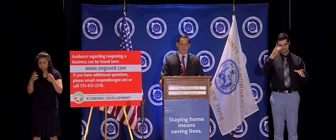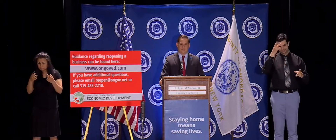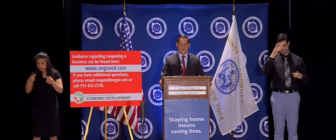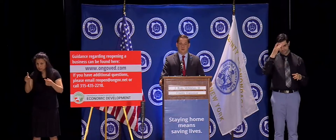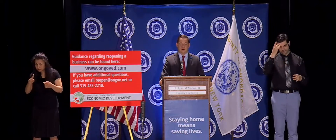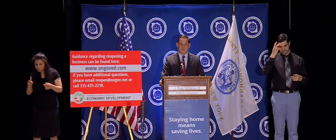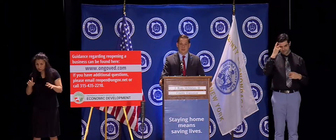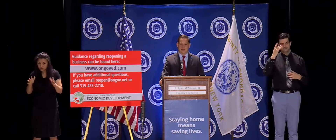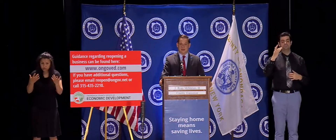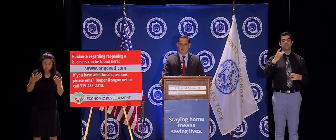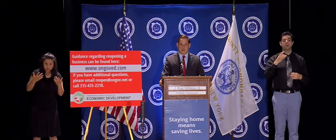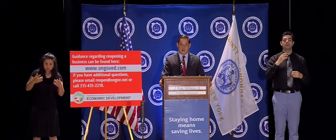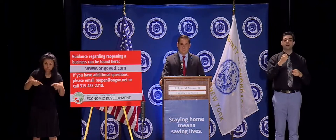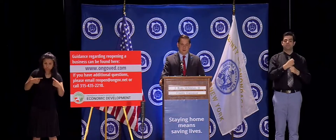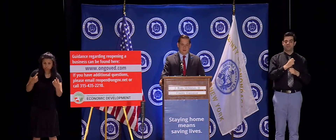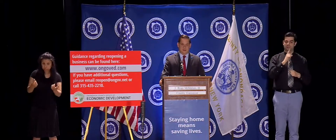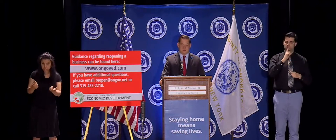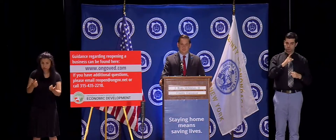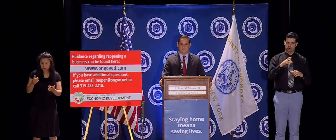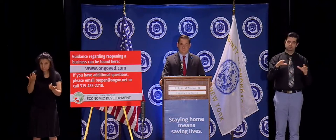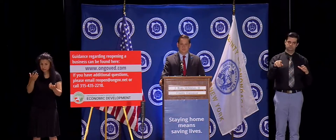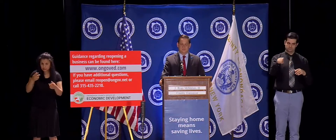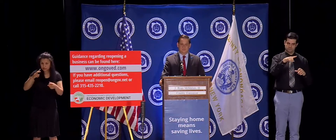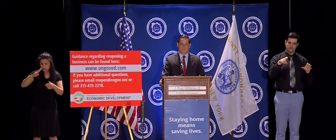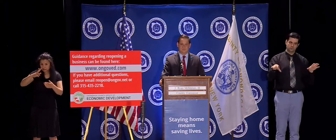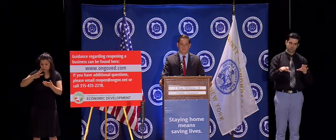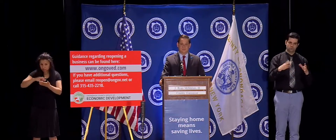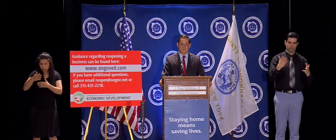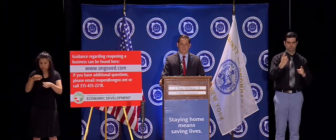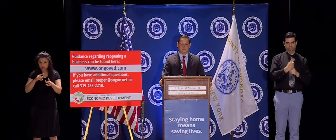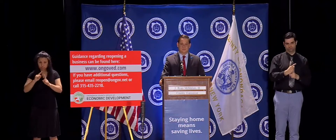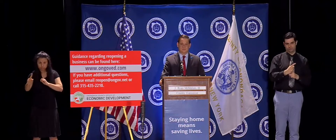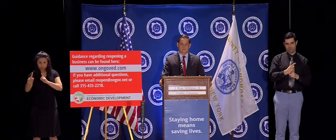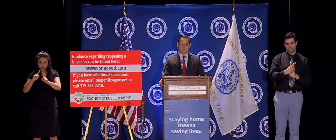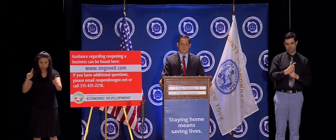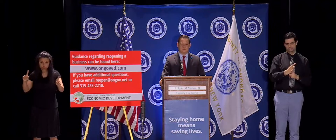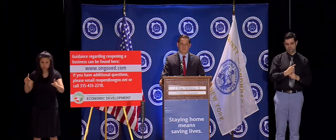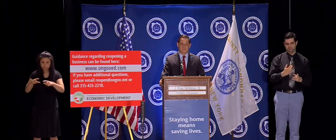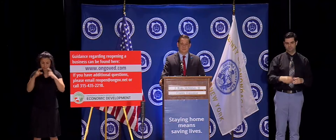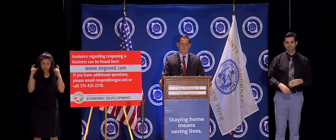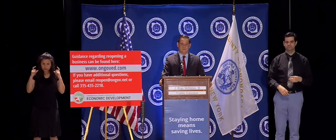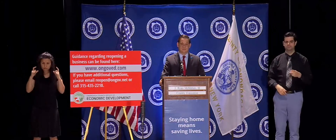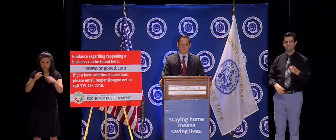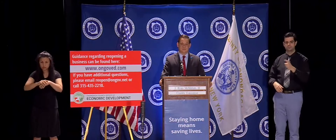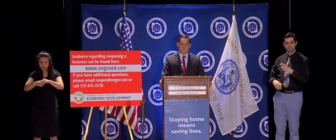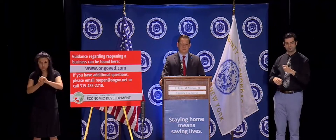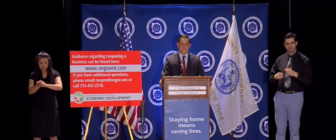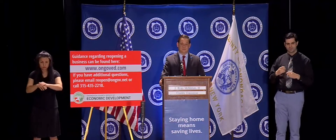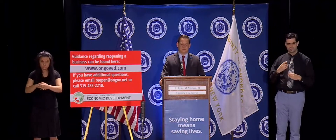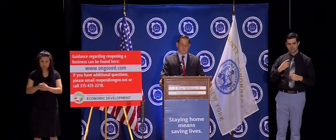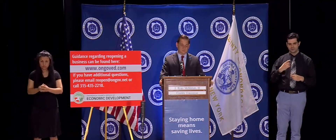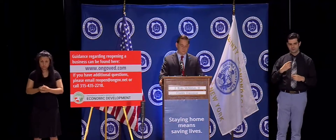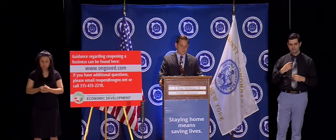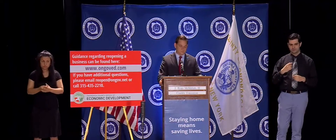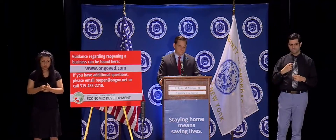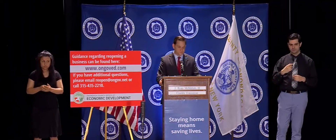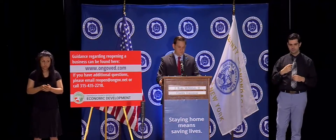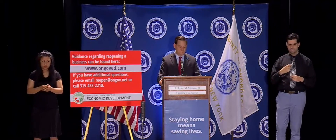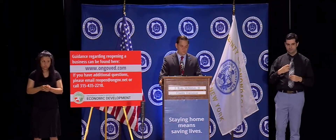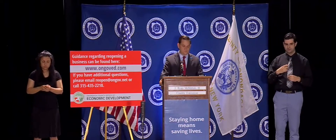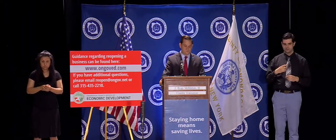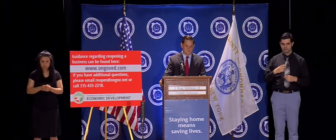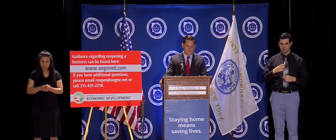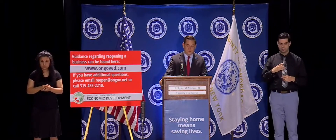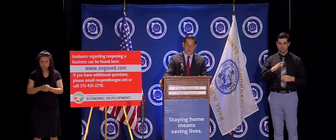for almost 90 days now. You can correct me if you have updated information, but I don't think one police agency has ticketed a person for not